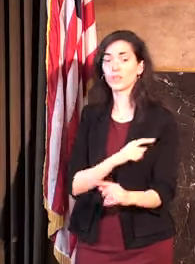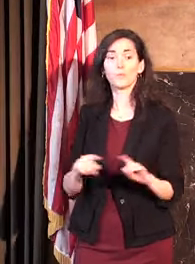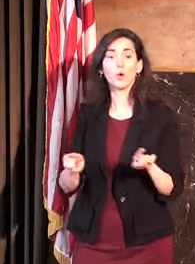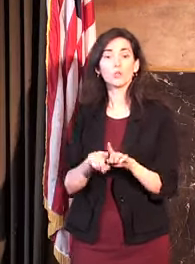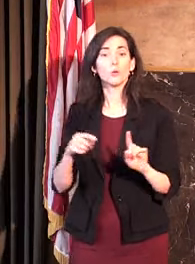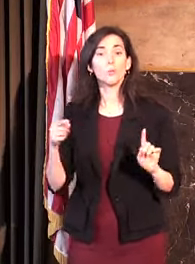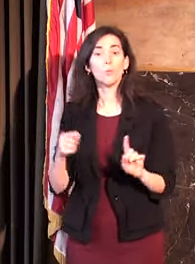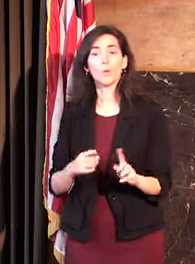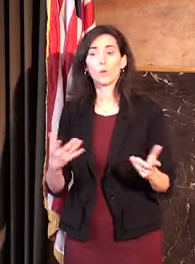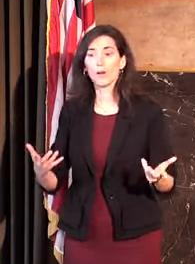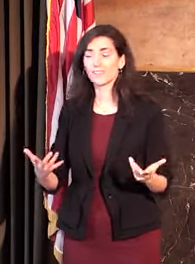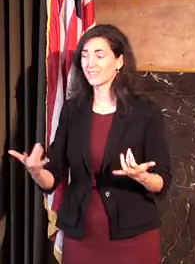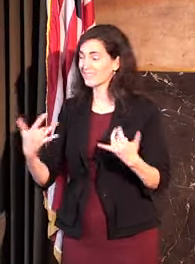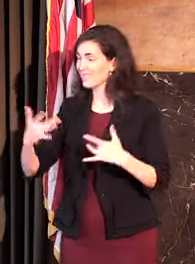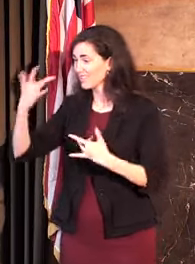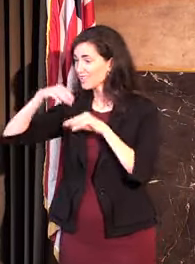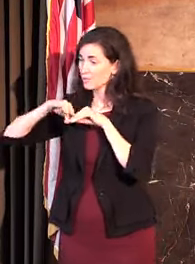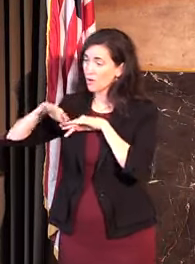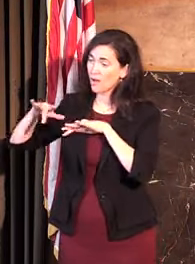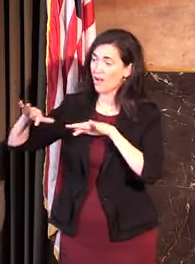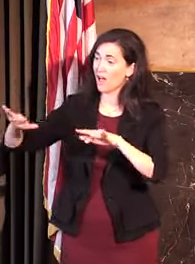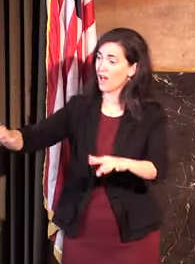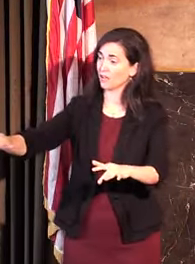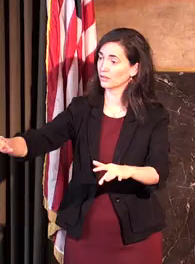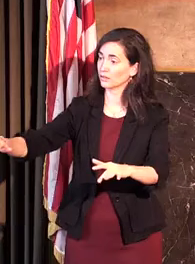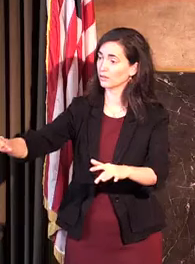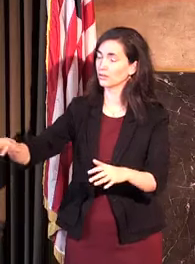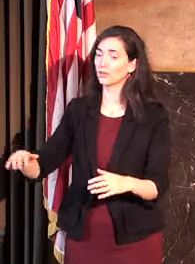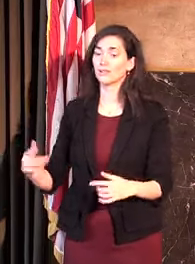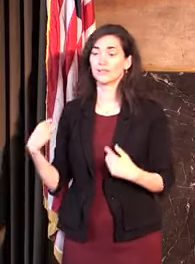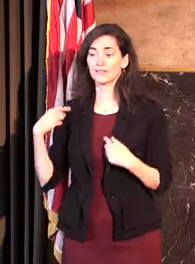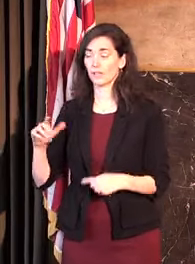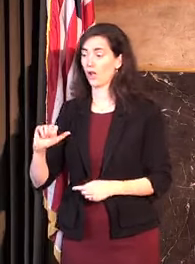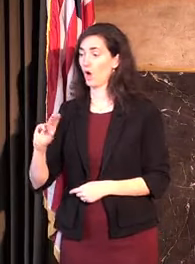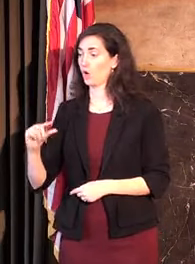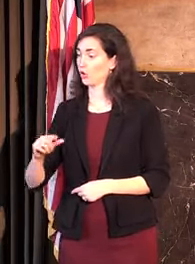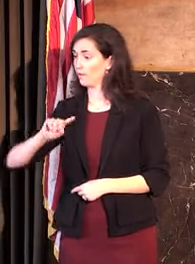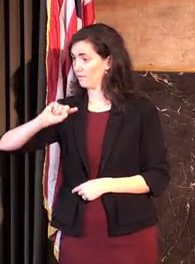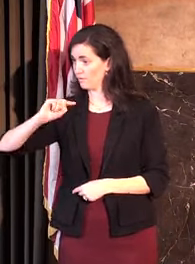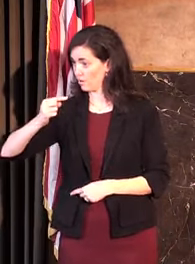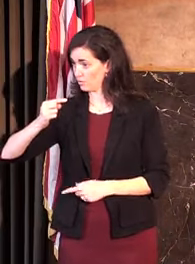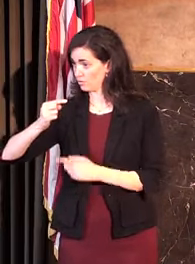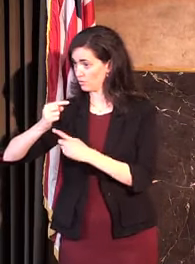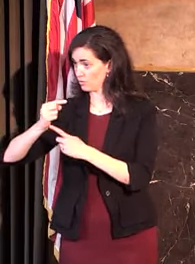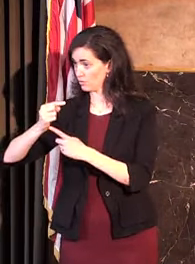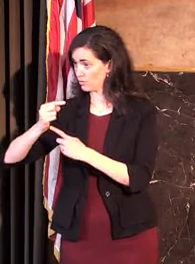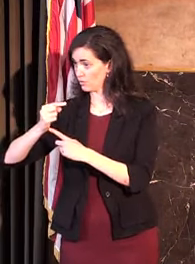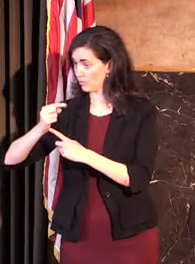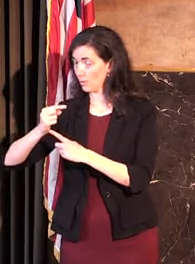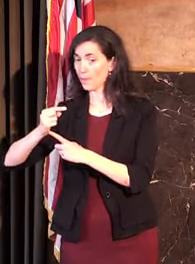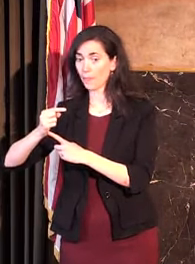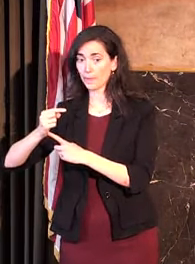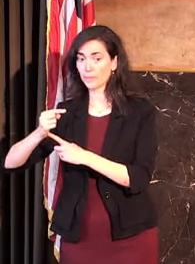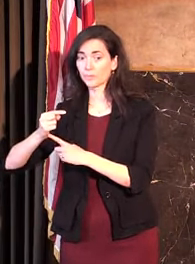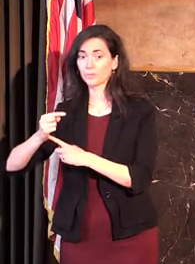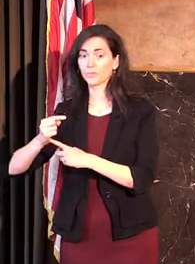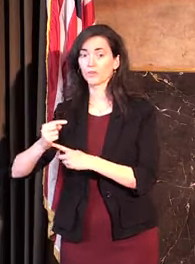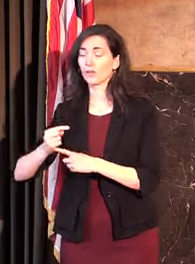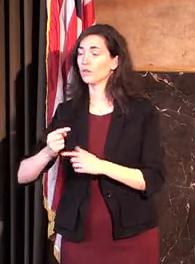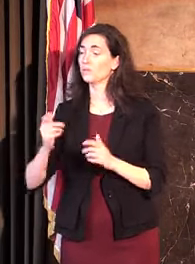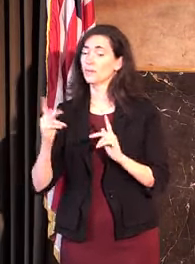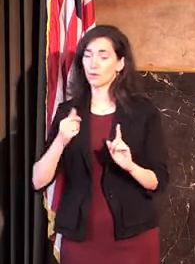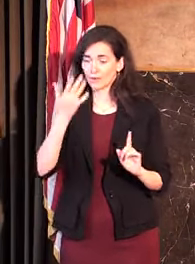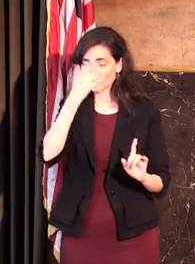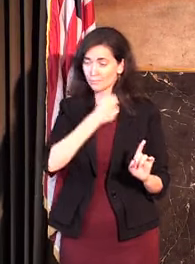we're dealing with the pandemic. Since the 1st of August, at least 25% of all known